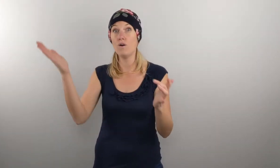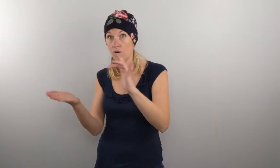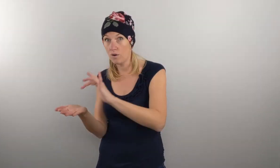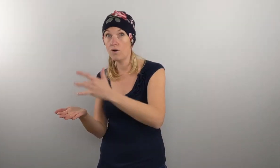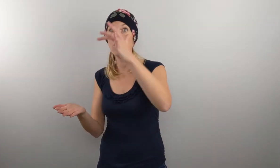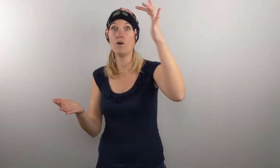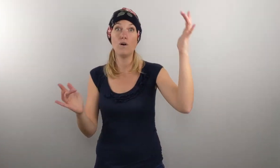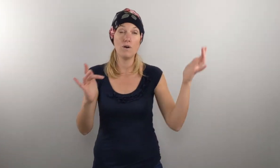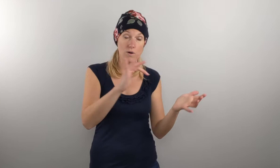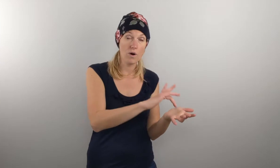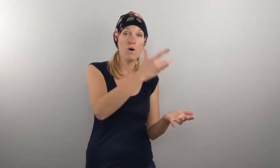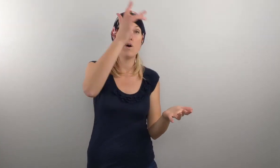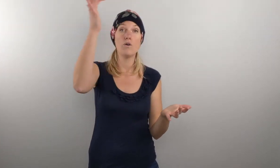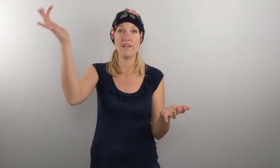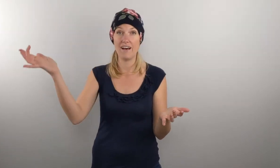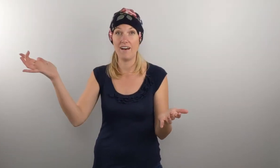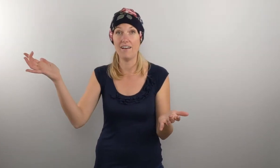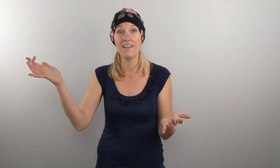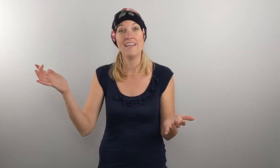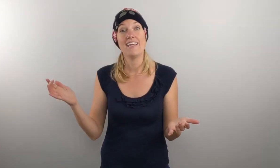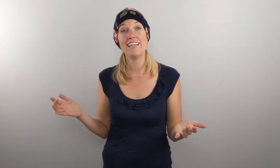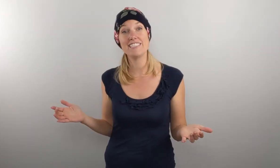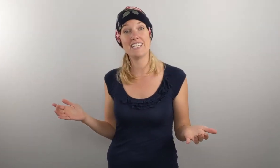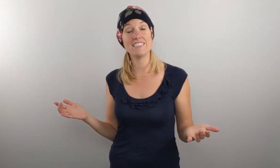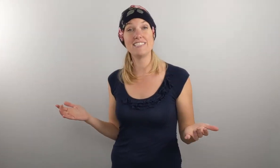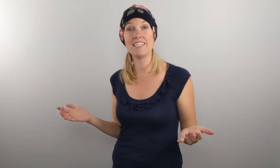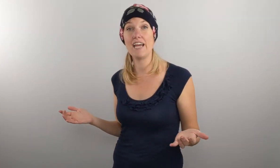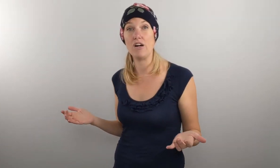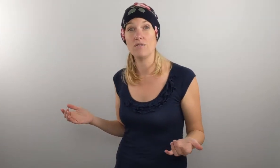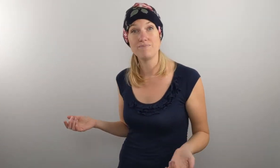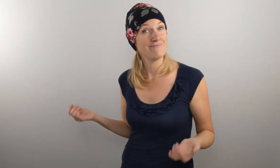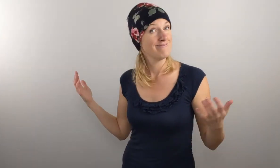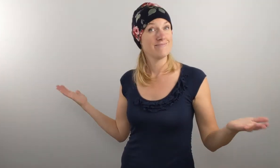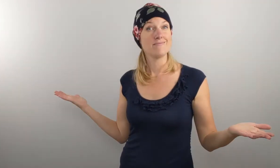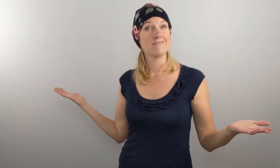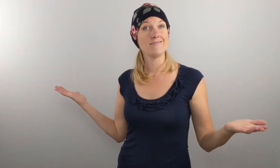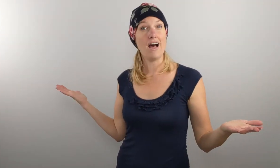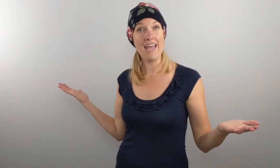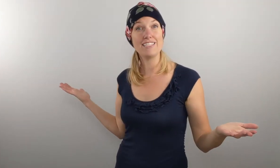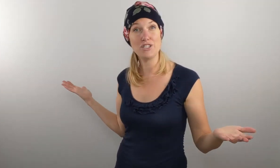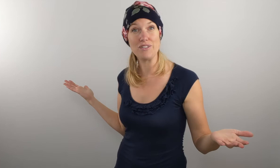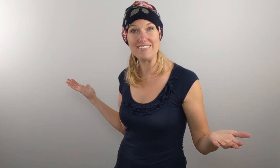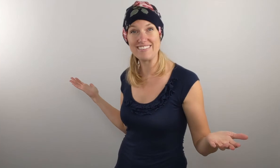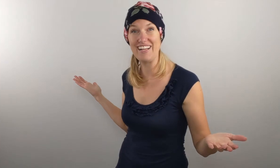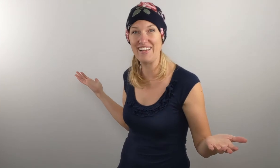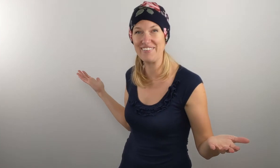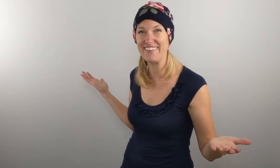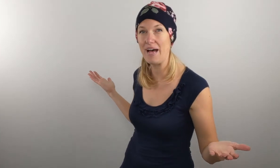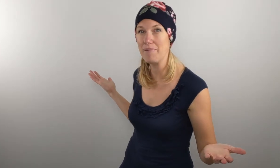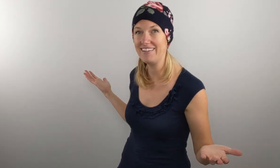Gloria in excelsis Deo. I had to Google to learn what that meant.